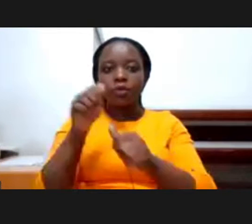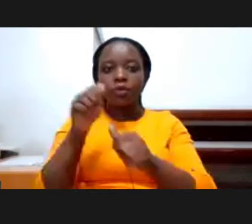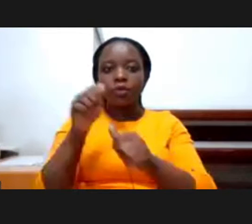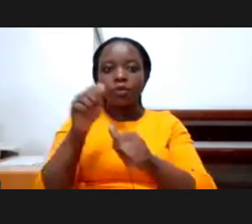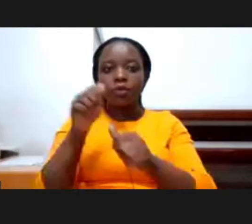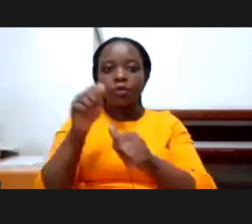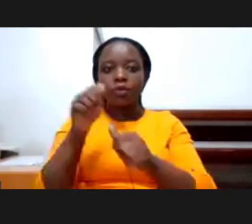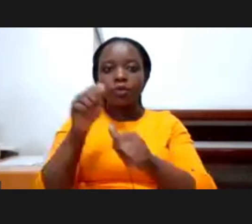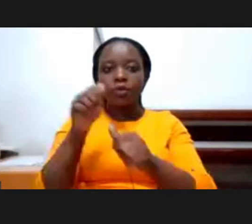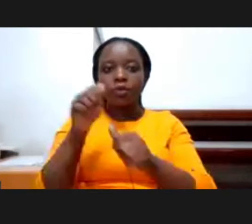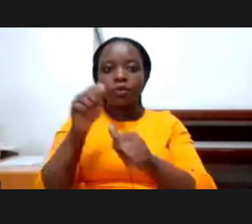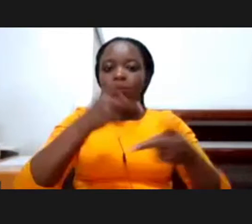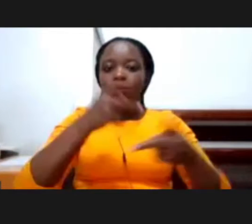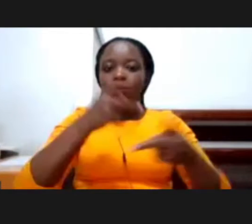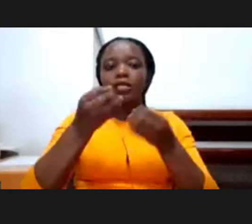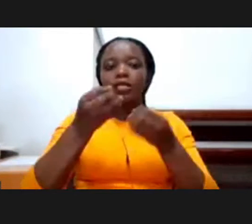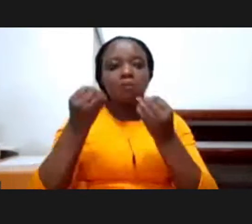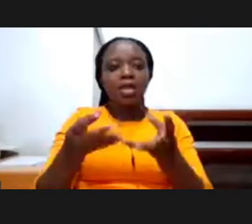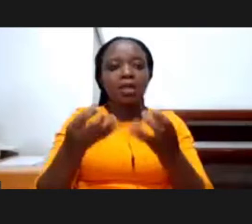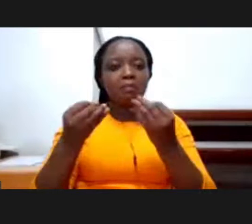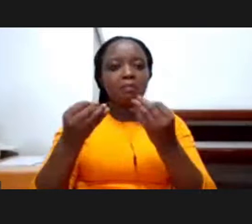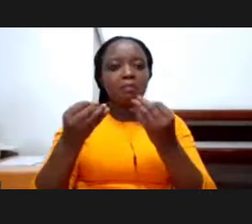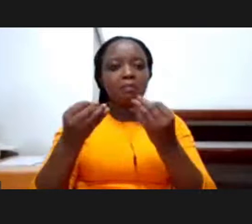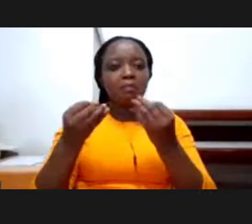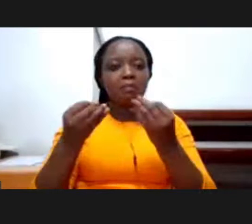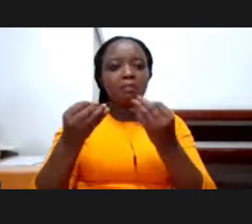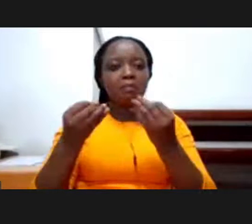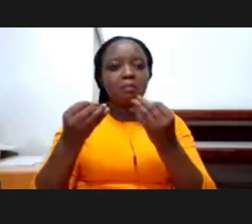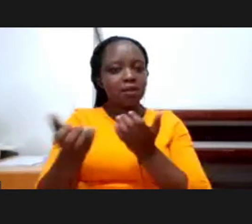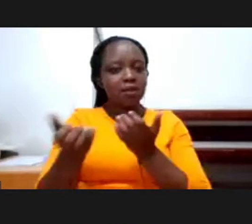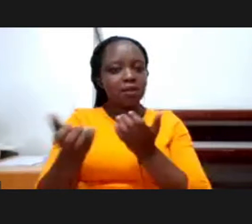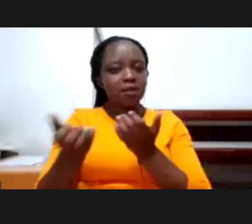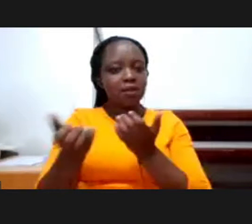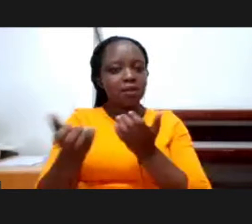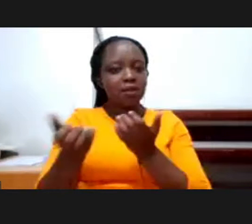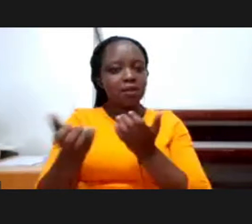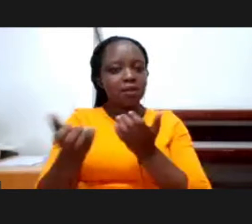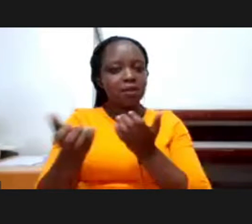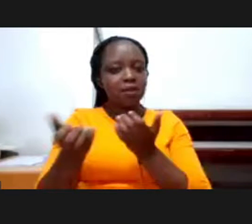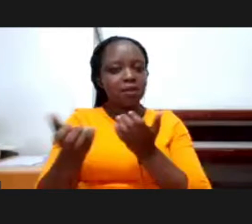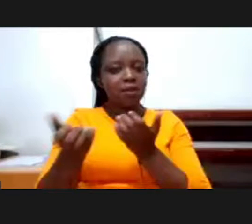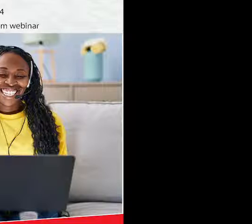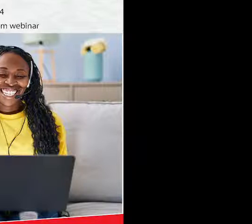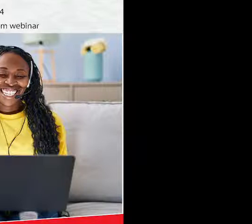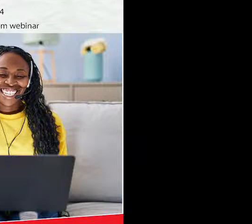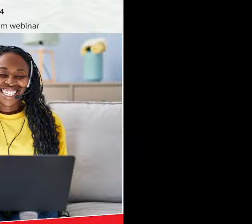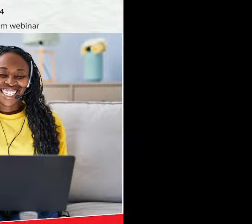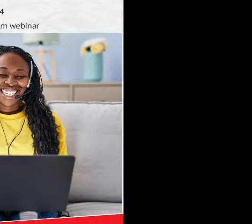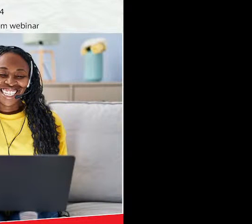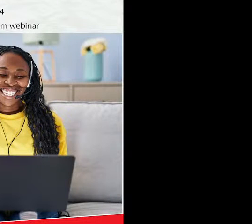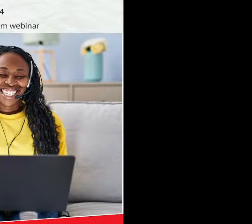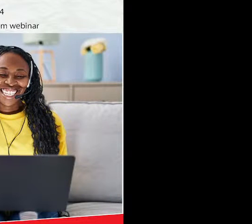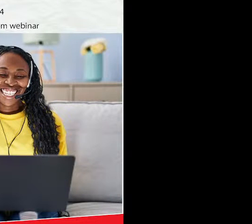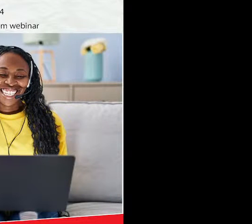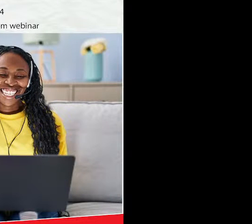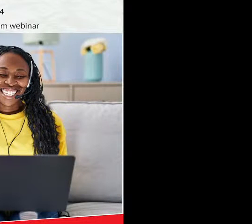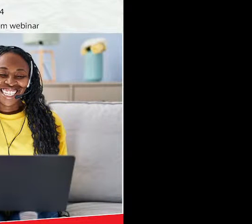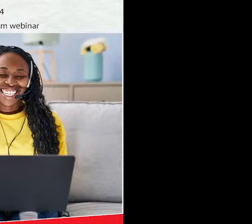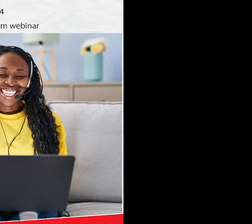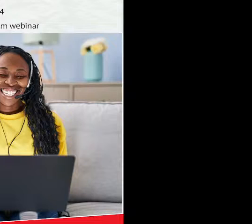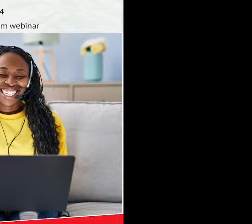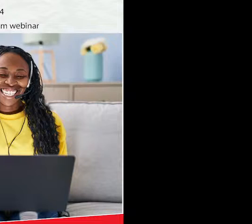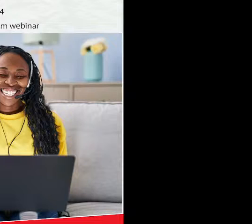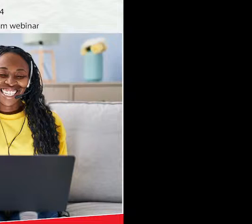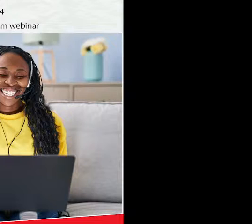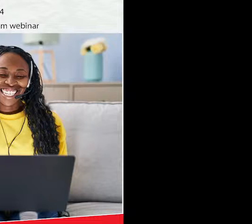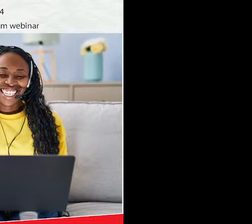process? Velma, over to you. Thank you for that question. I would just like to expound on the